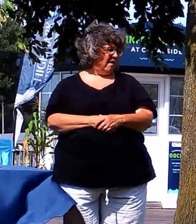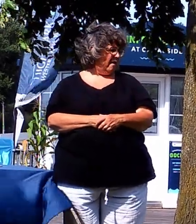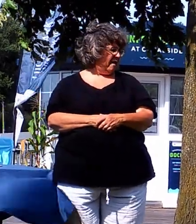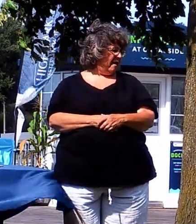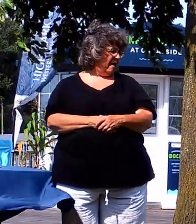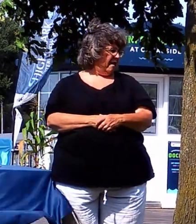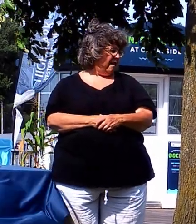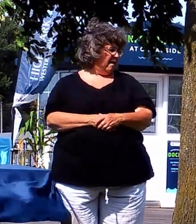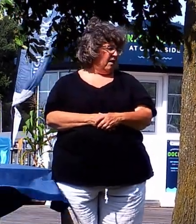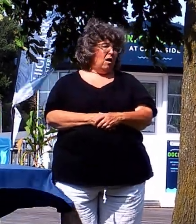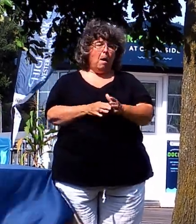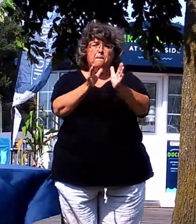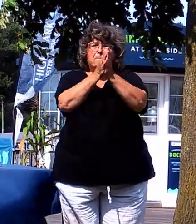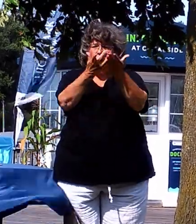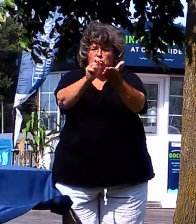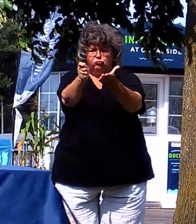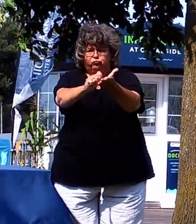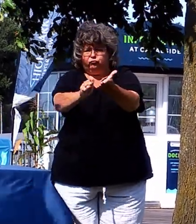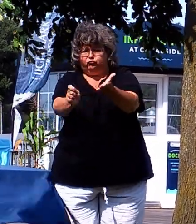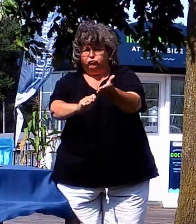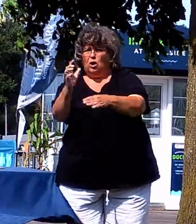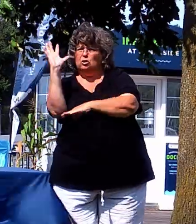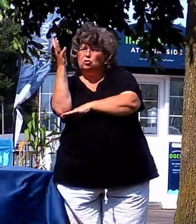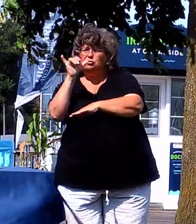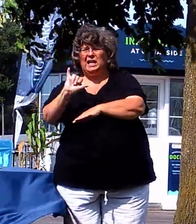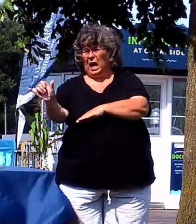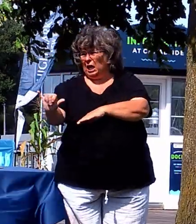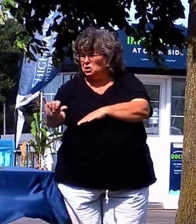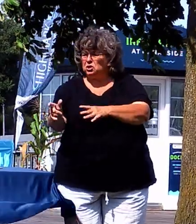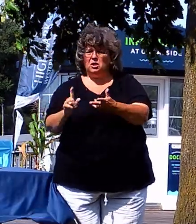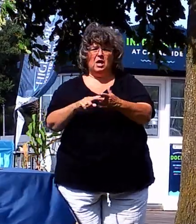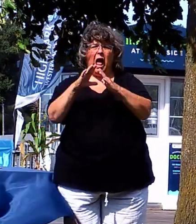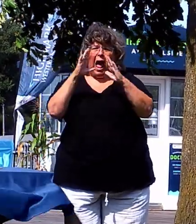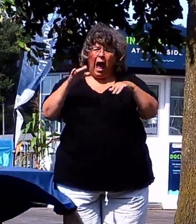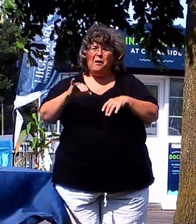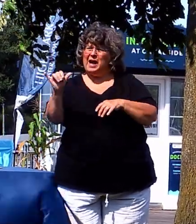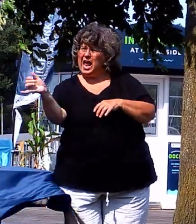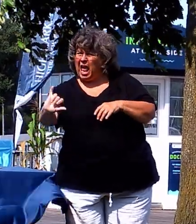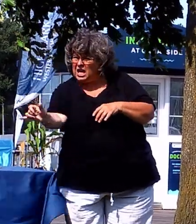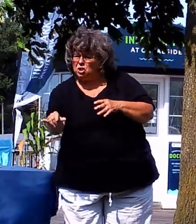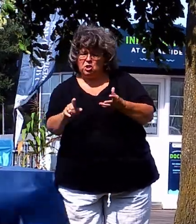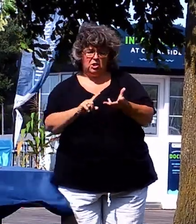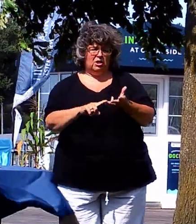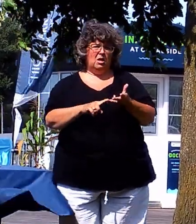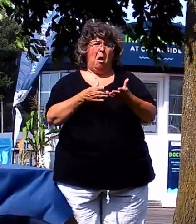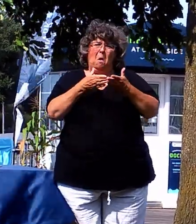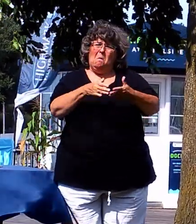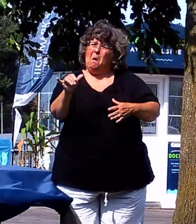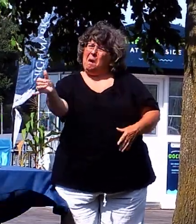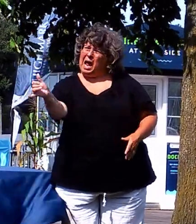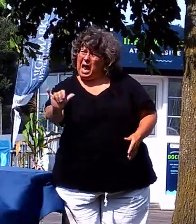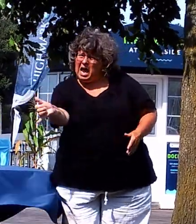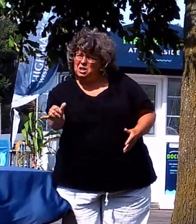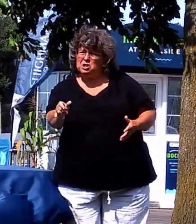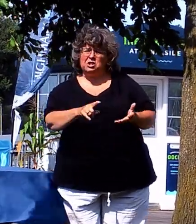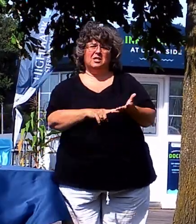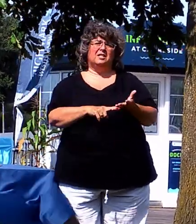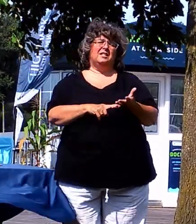He filled his journals. Tree-ish drawings, house-ish drawings, boat-ish